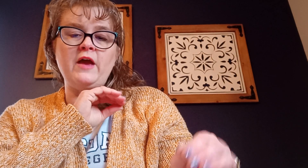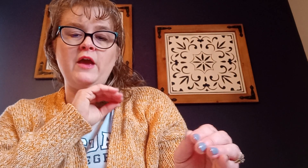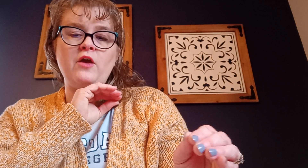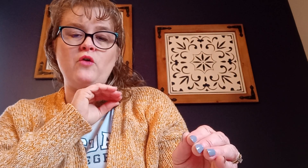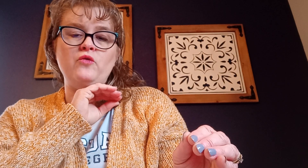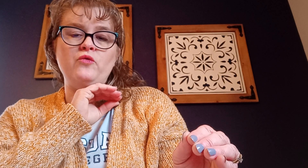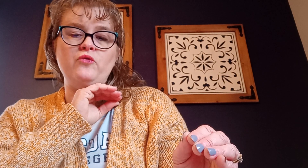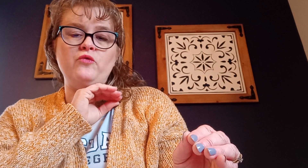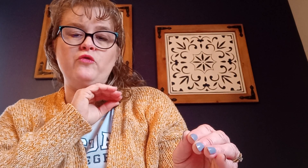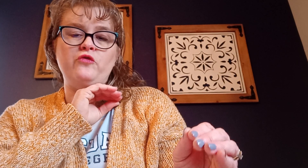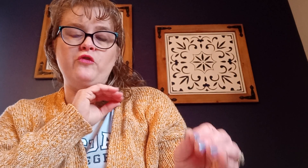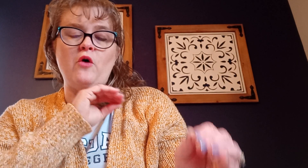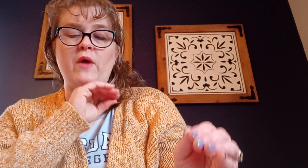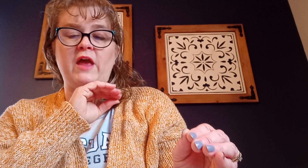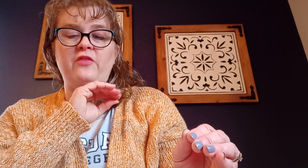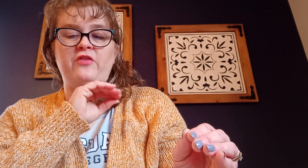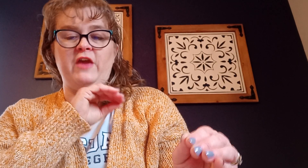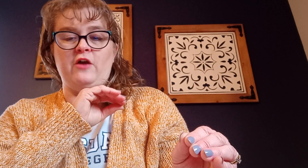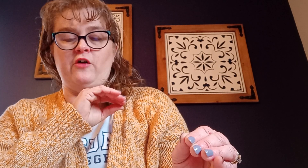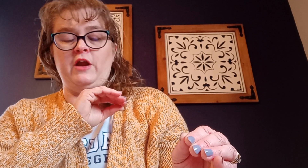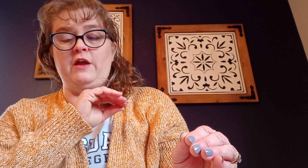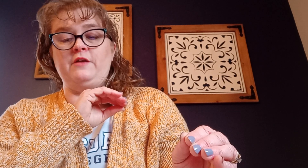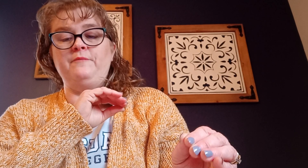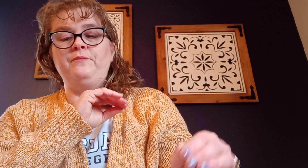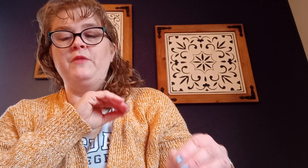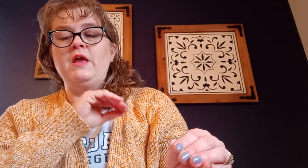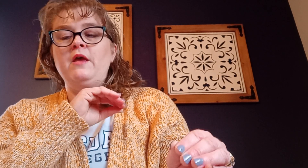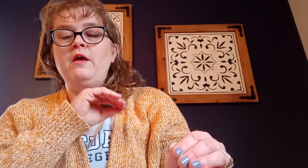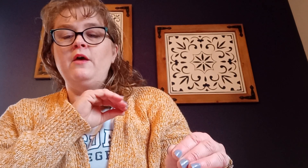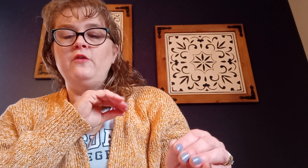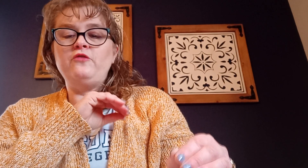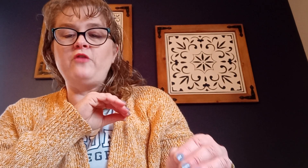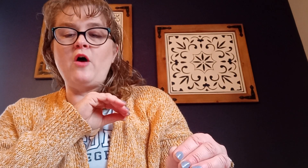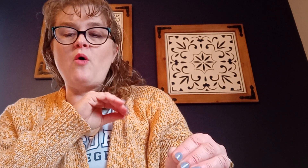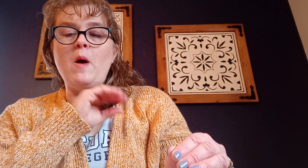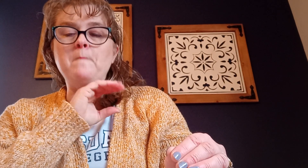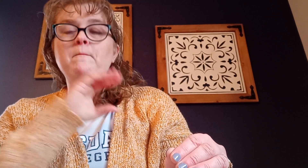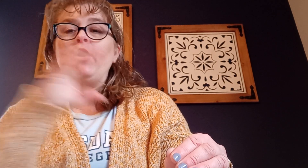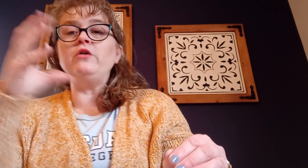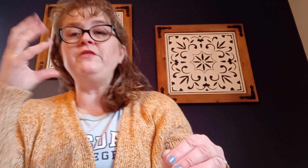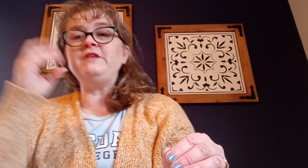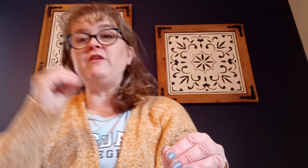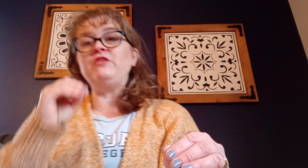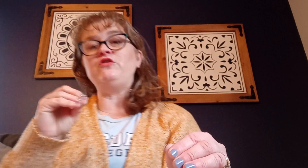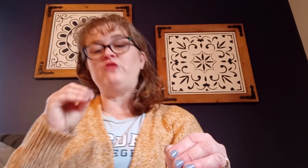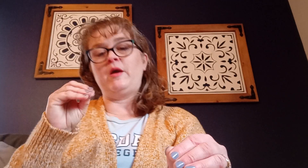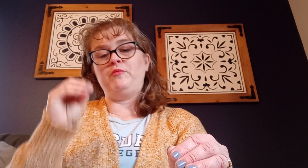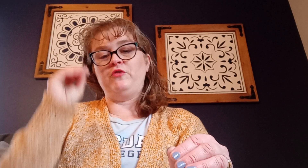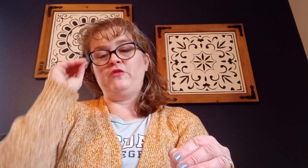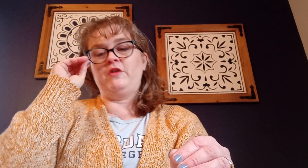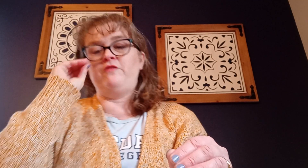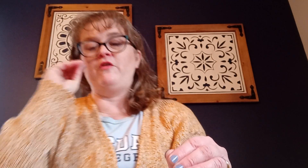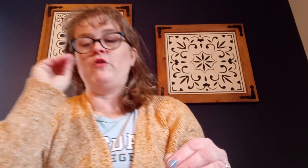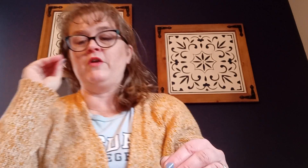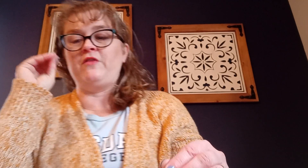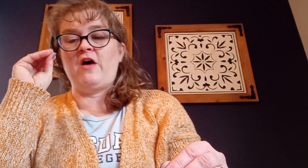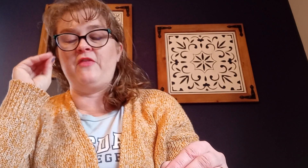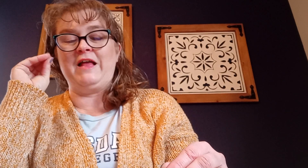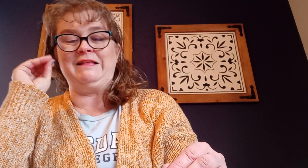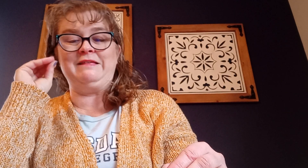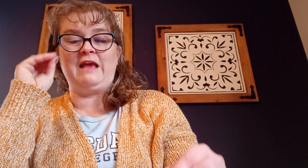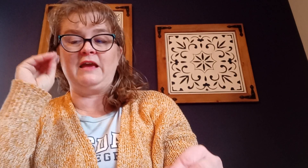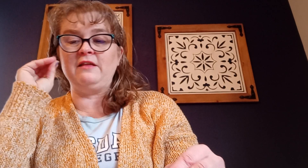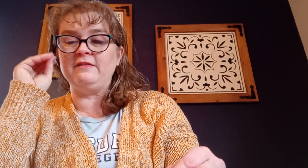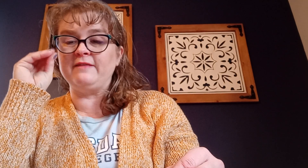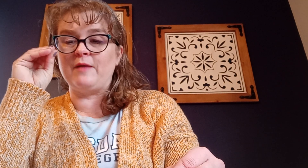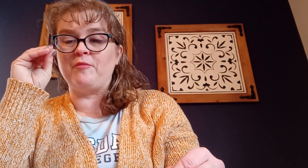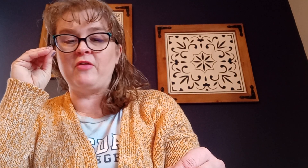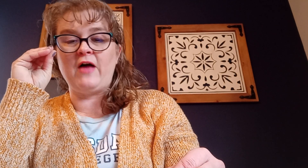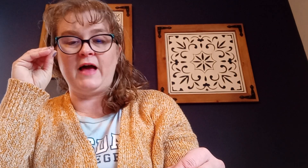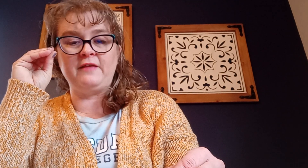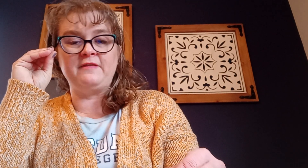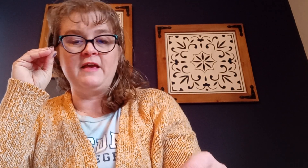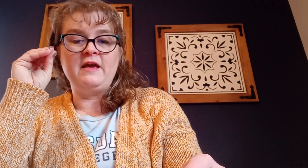Hexacorale zoantherian. So most of this chapter is going to focus on that second subclass,